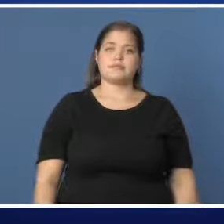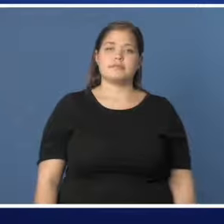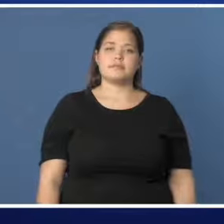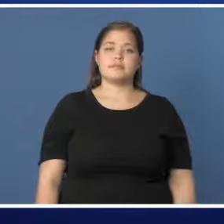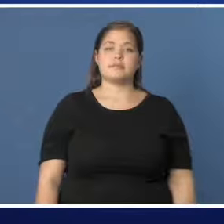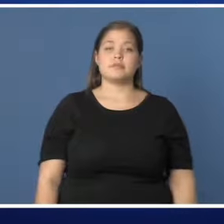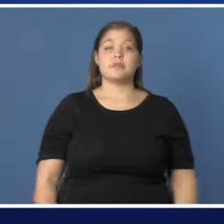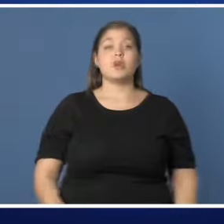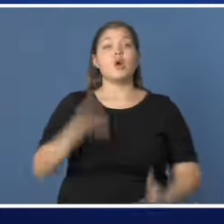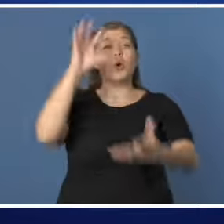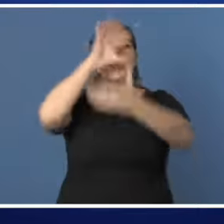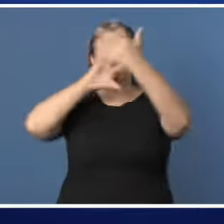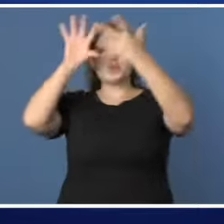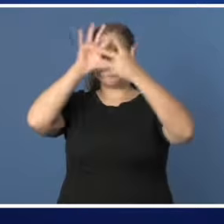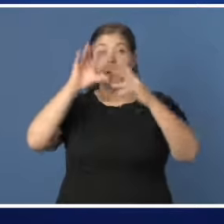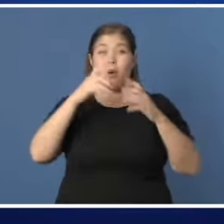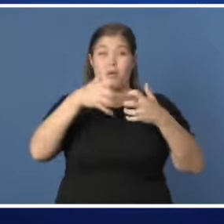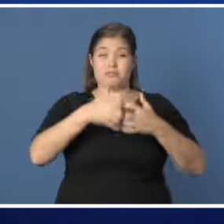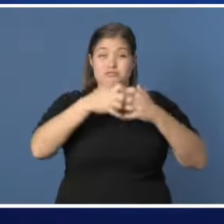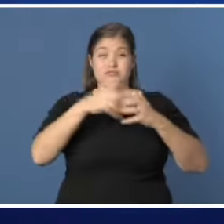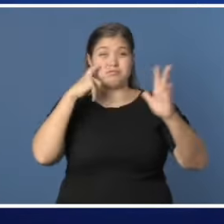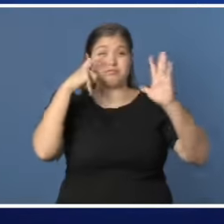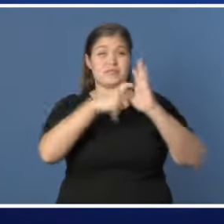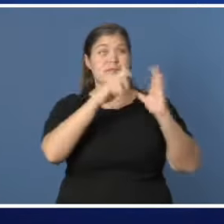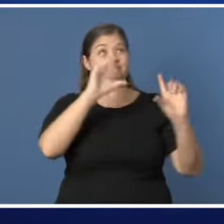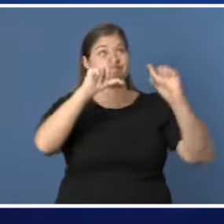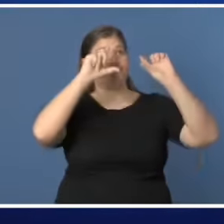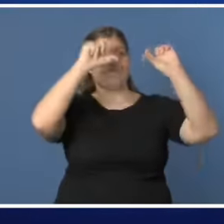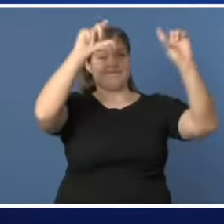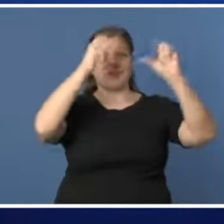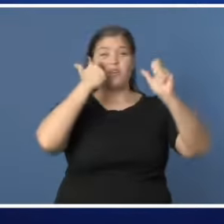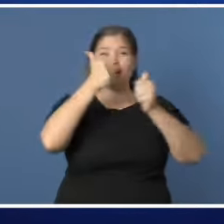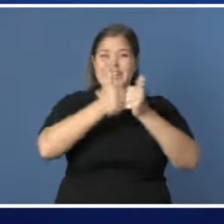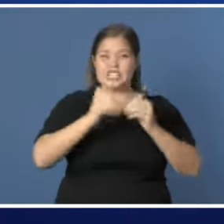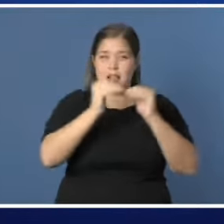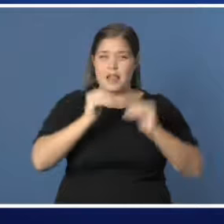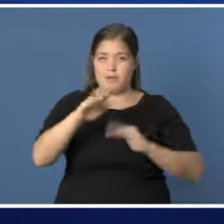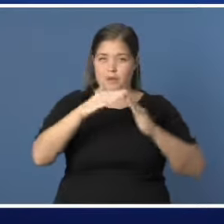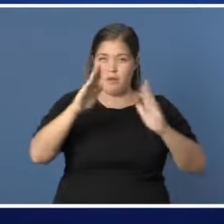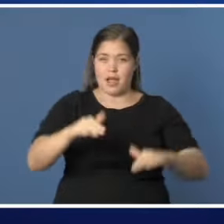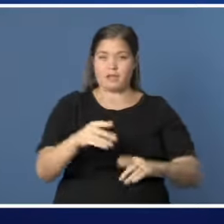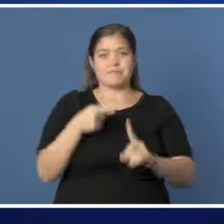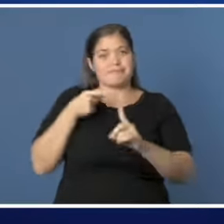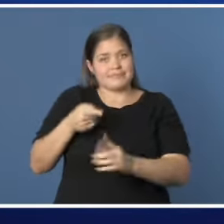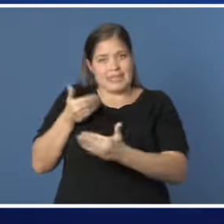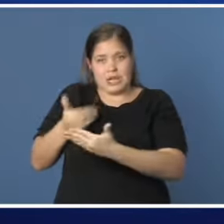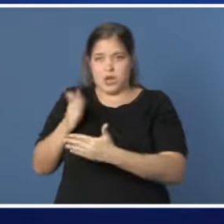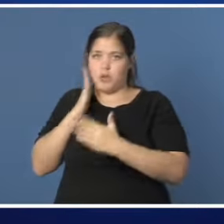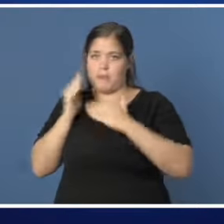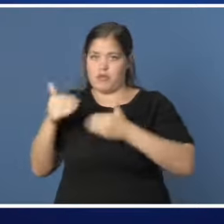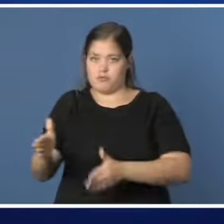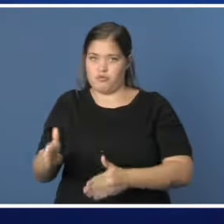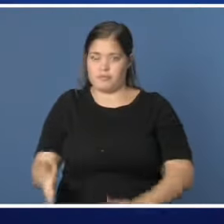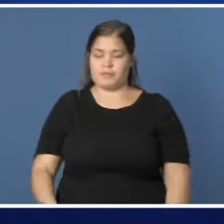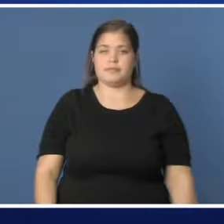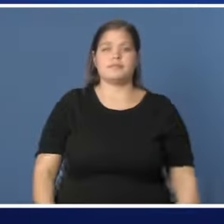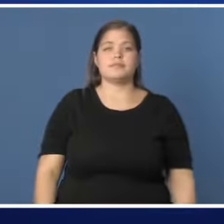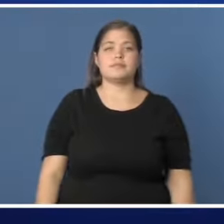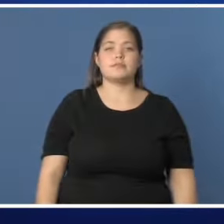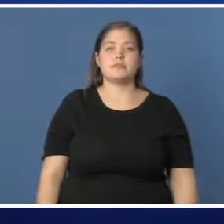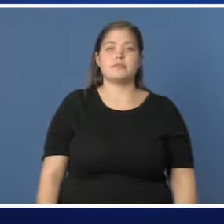kept. Install smoke detectors on each level of your home, especially near bedrooms.